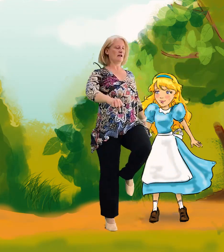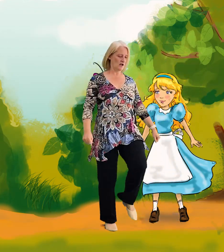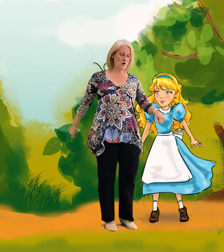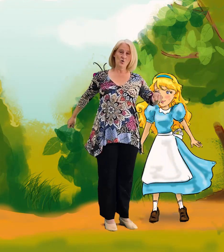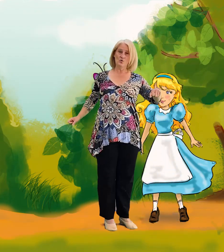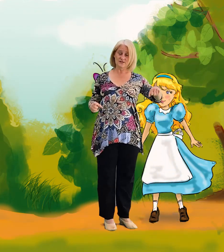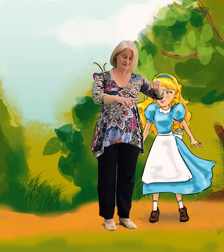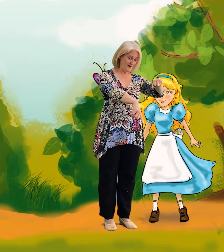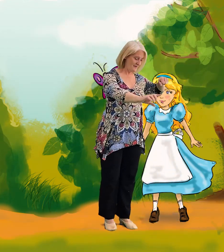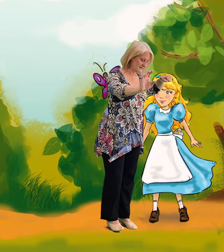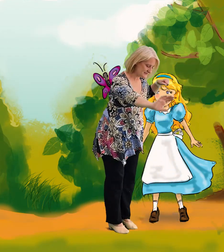Oh, some flowers.